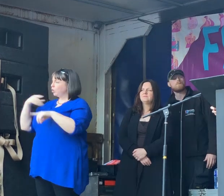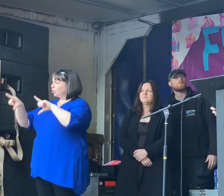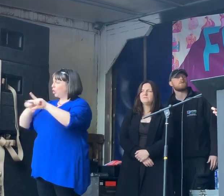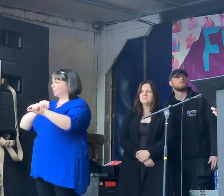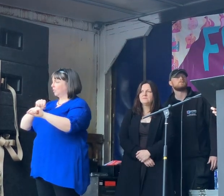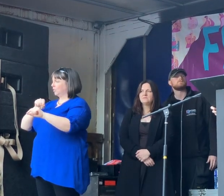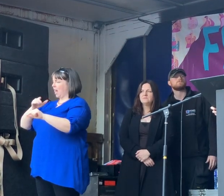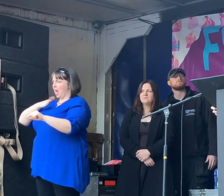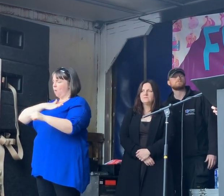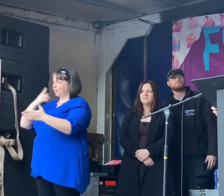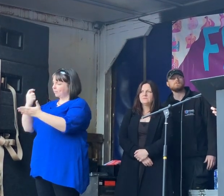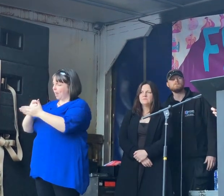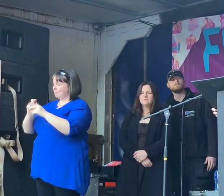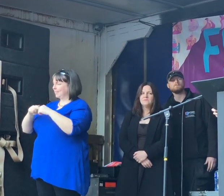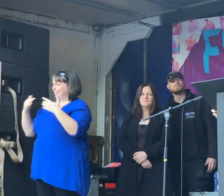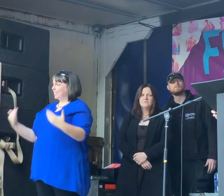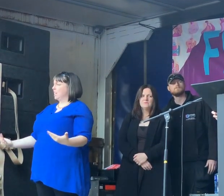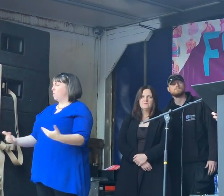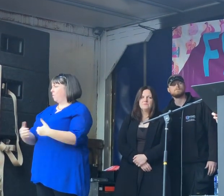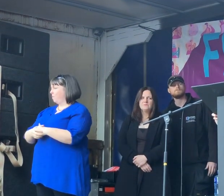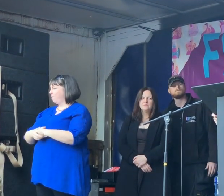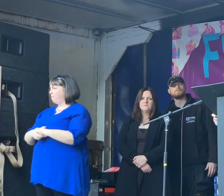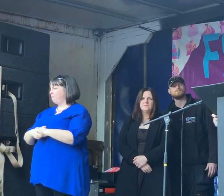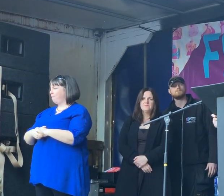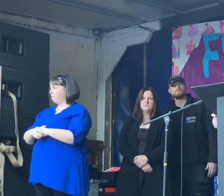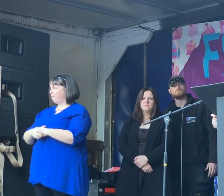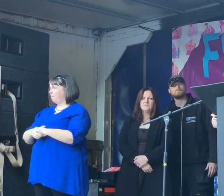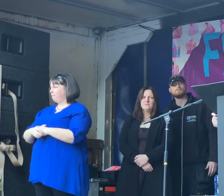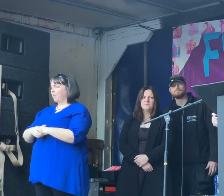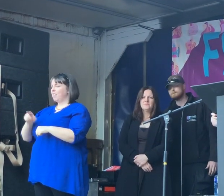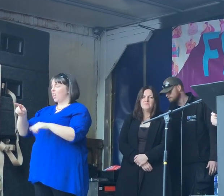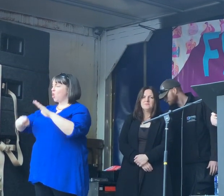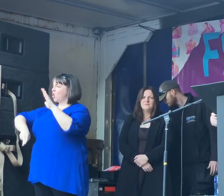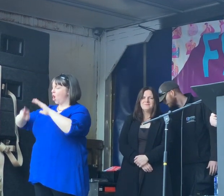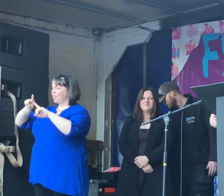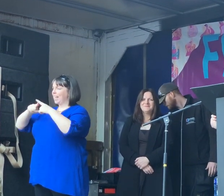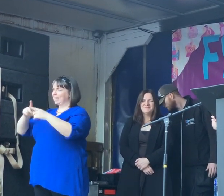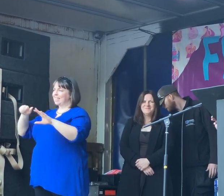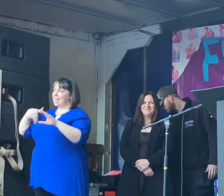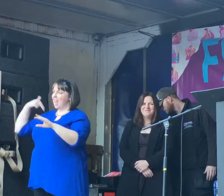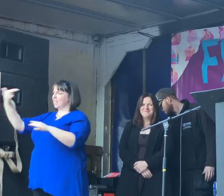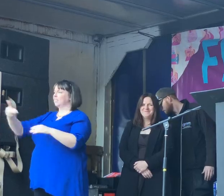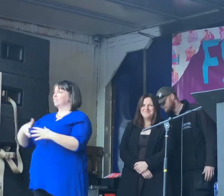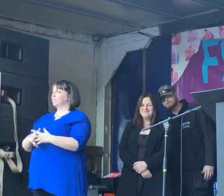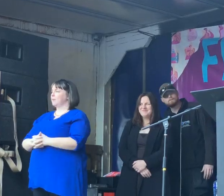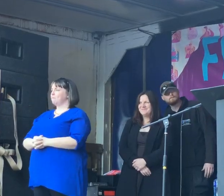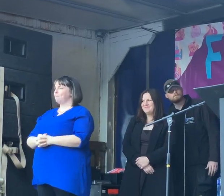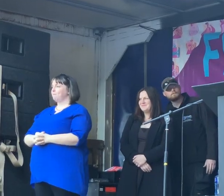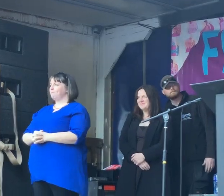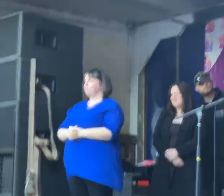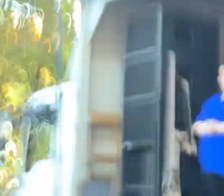choice, our time is now. The North is next!